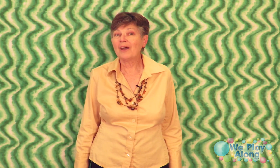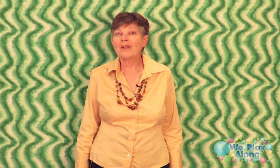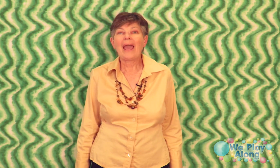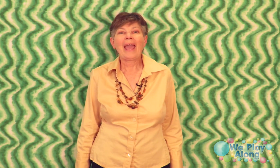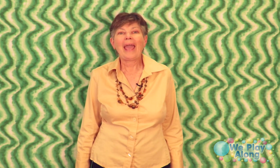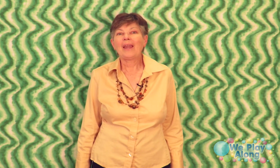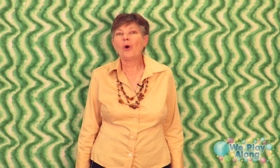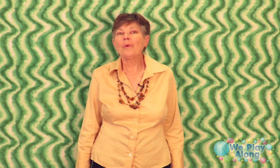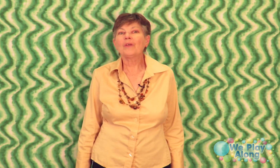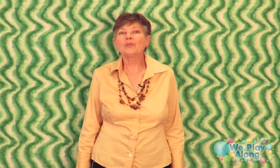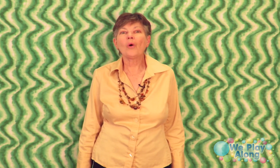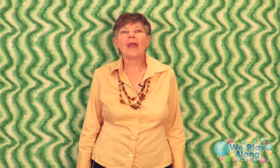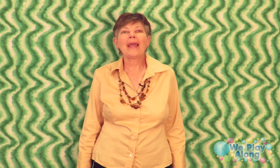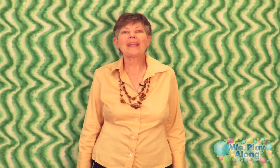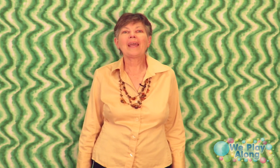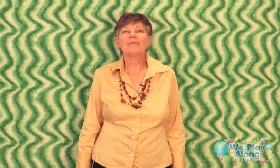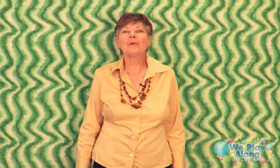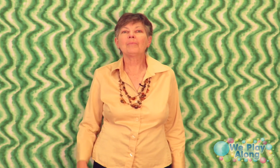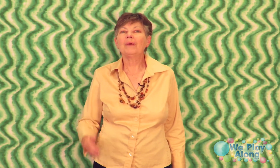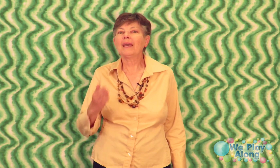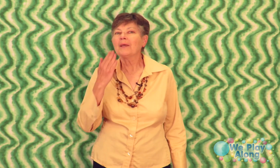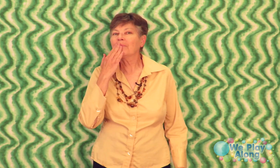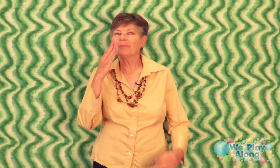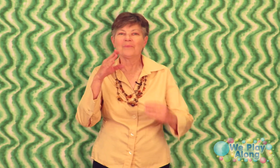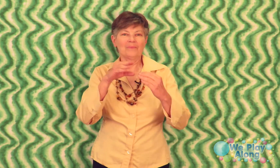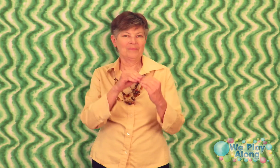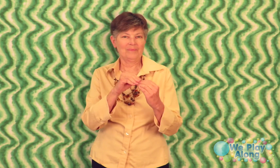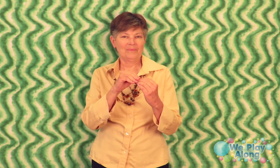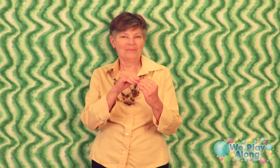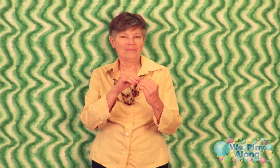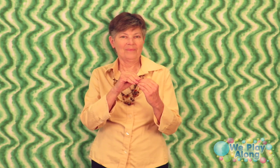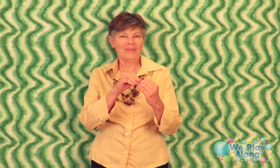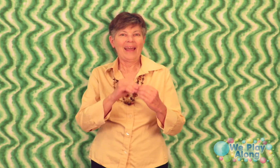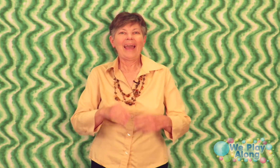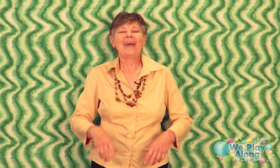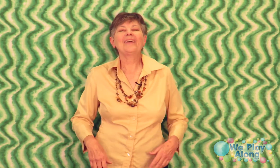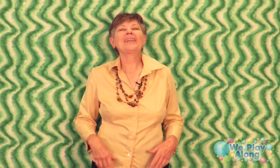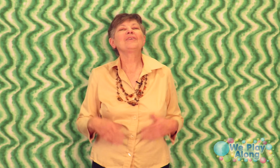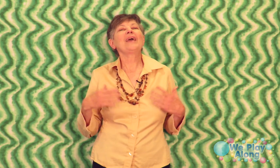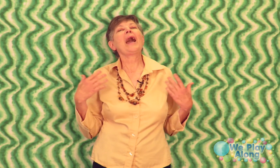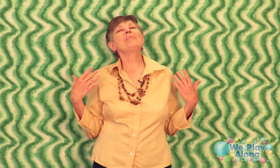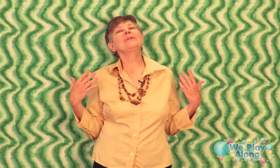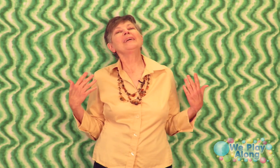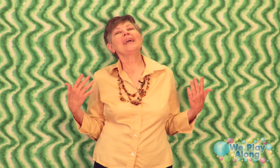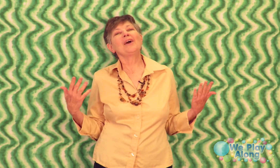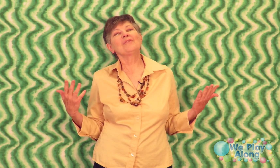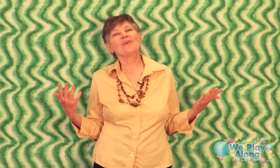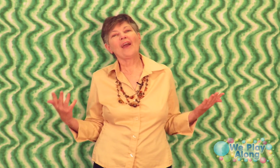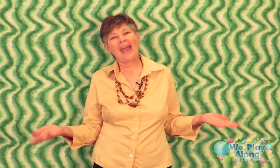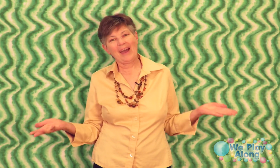down and opened the door and gave him a big... And they lived happily ever